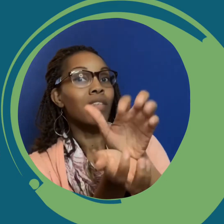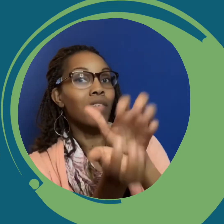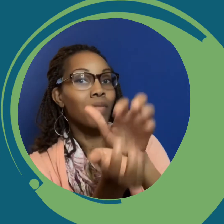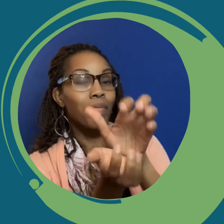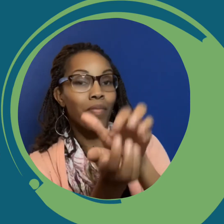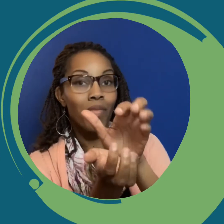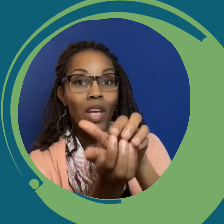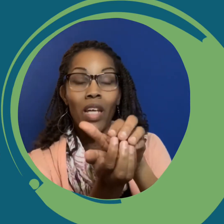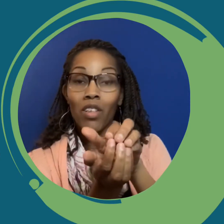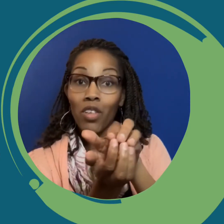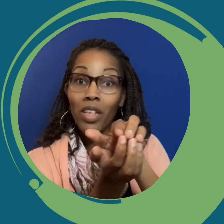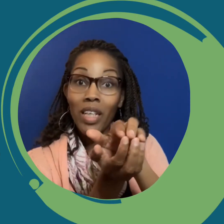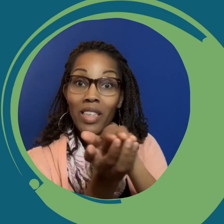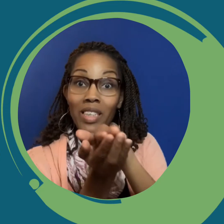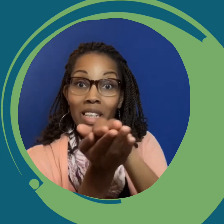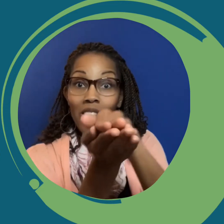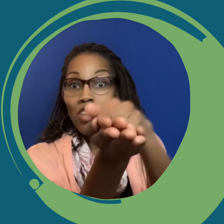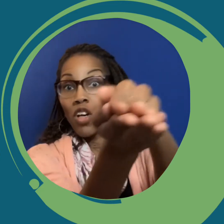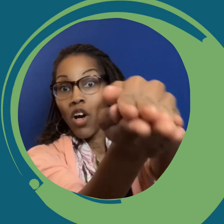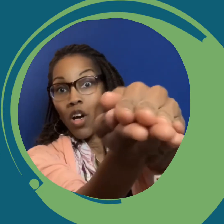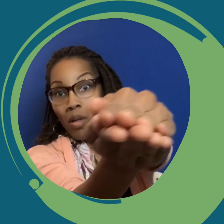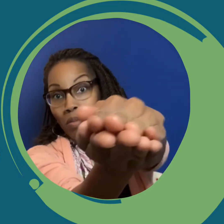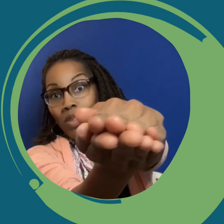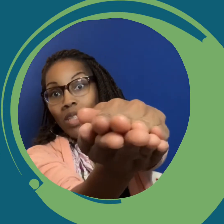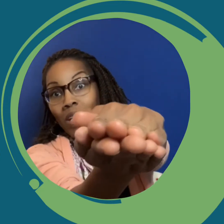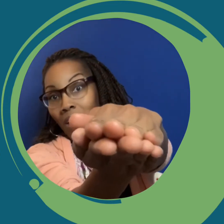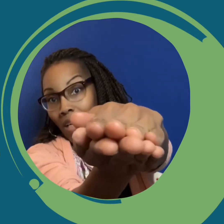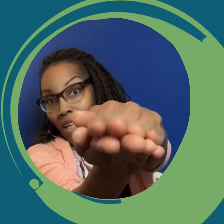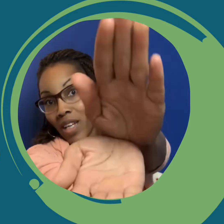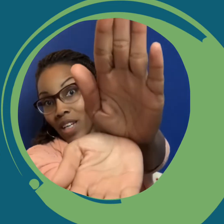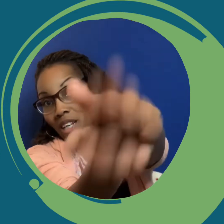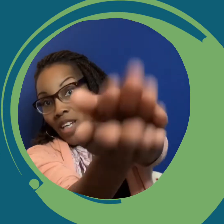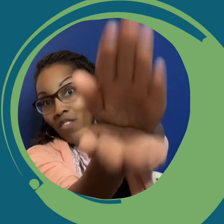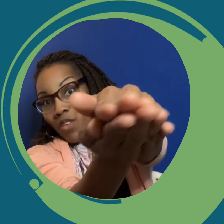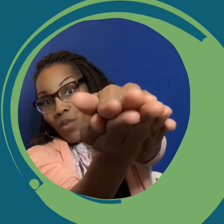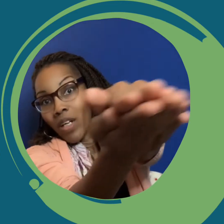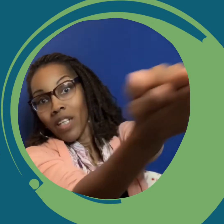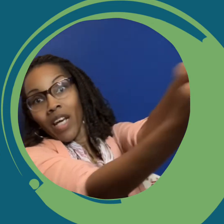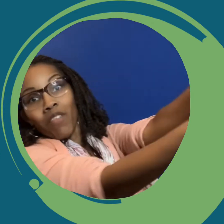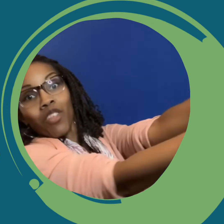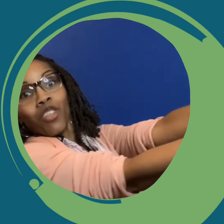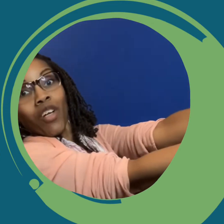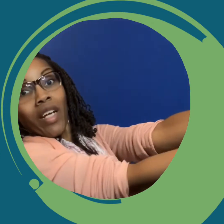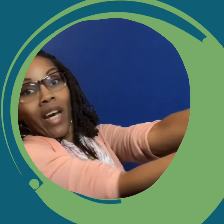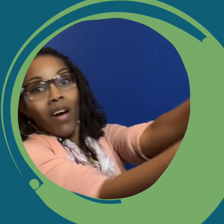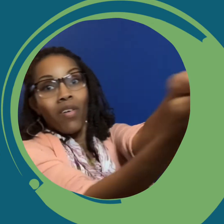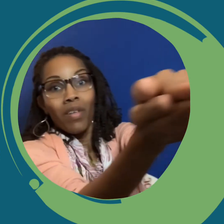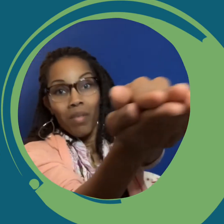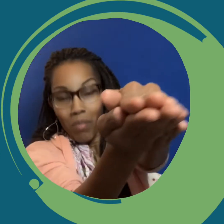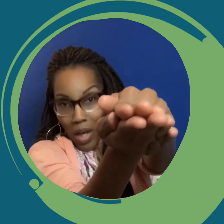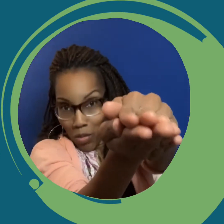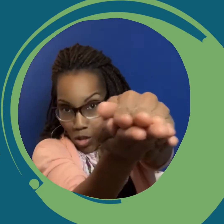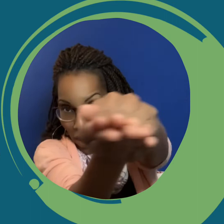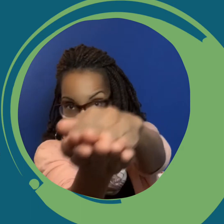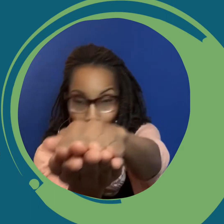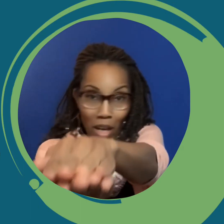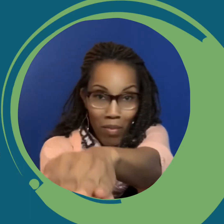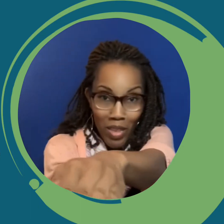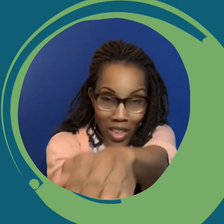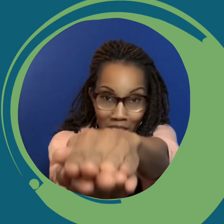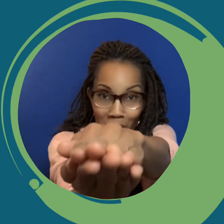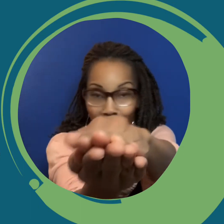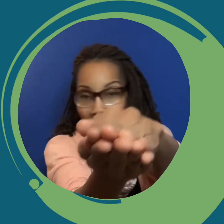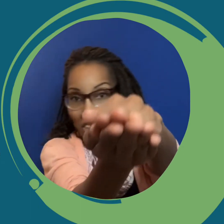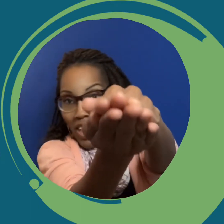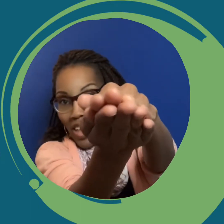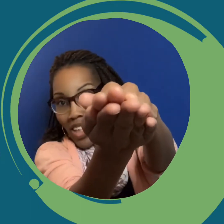this. And you can extend your arms if you want and have it straight out, but I'm cramped